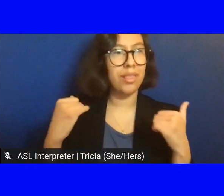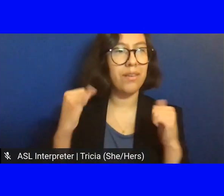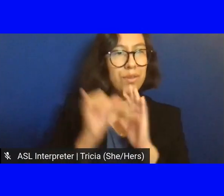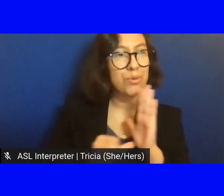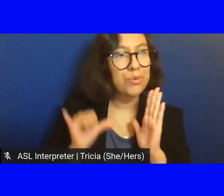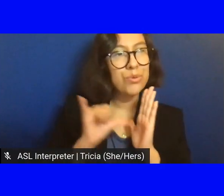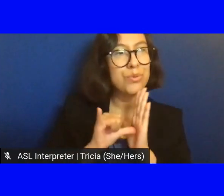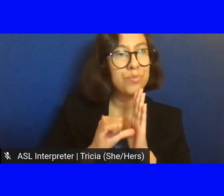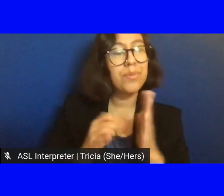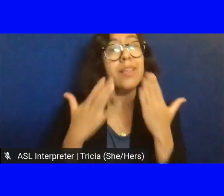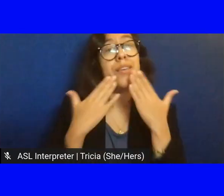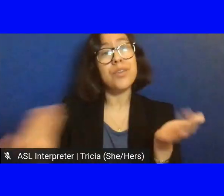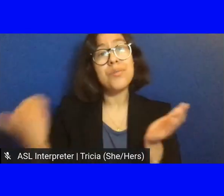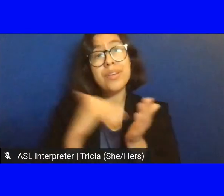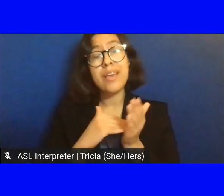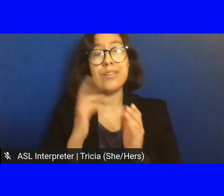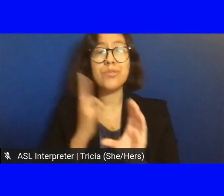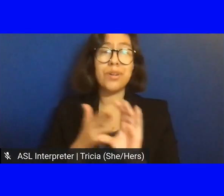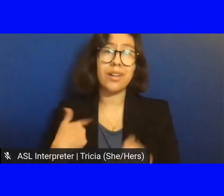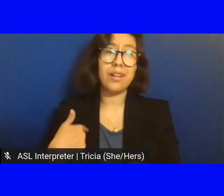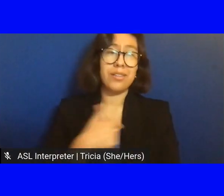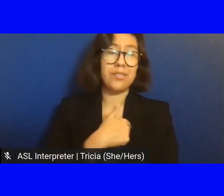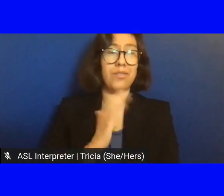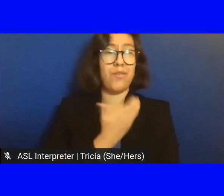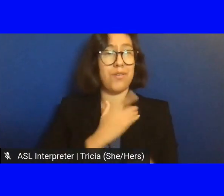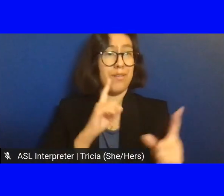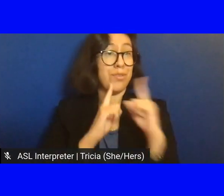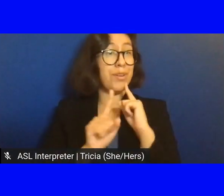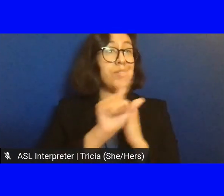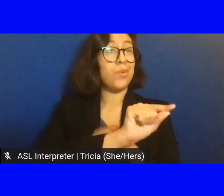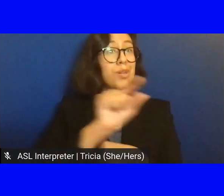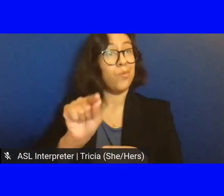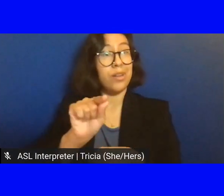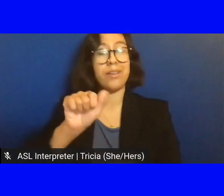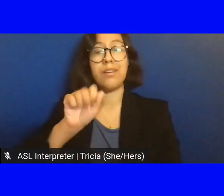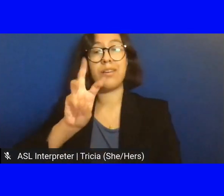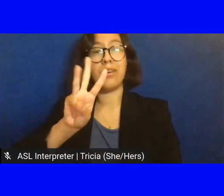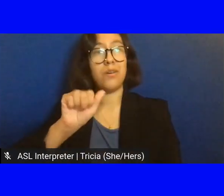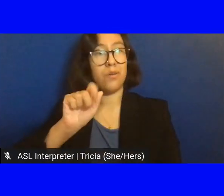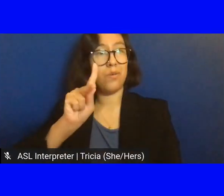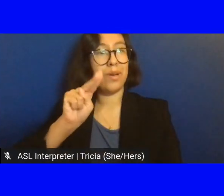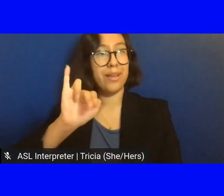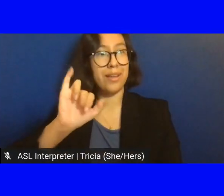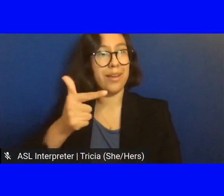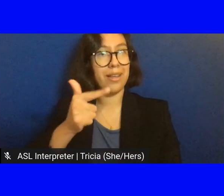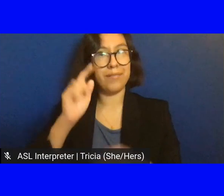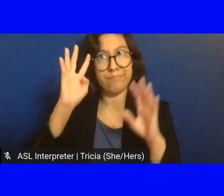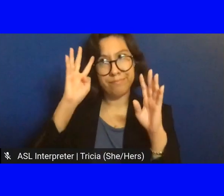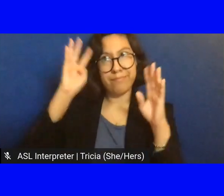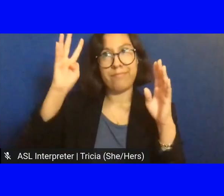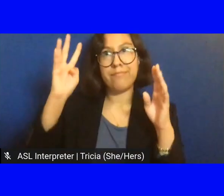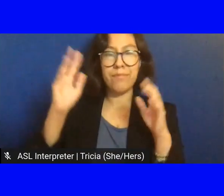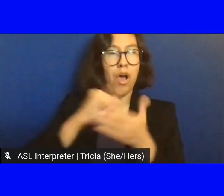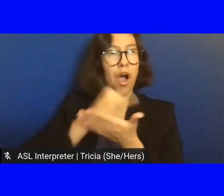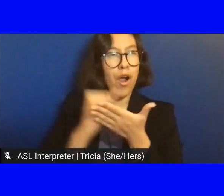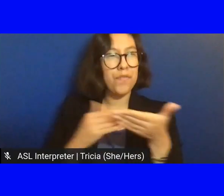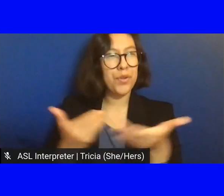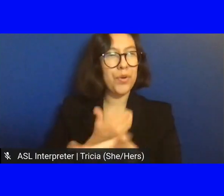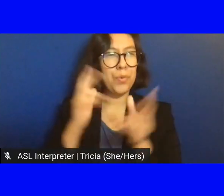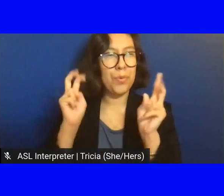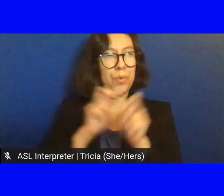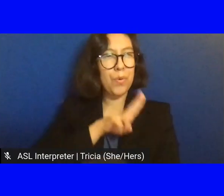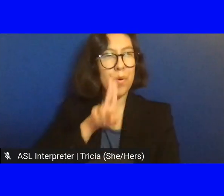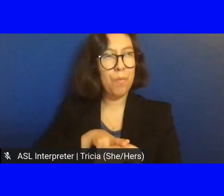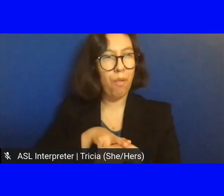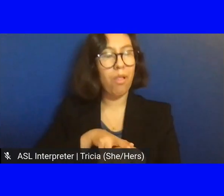So thank you all again for joining us for our conversation today, 2020 Awakening, Reimagining Art for the New Normal. This conversation will be